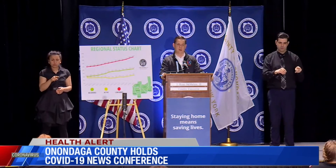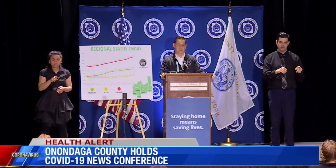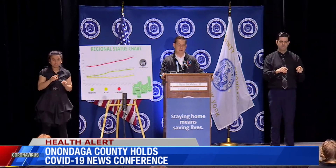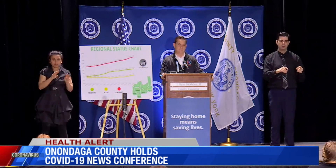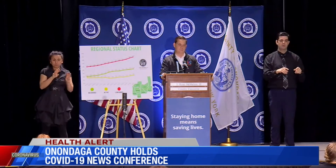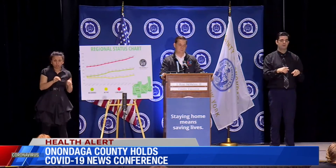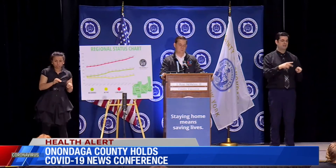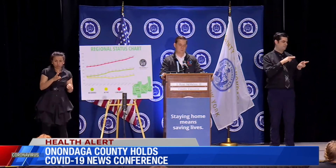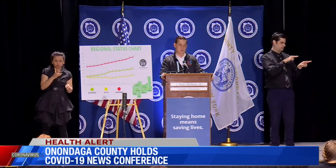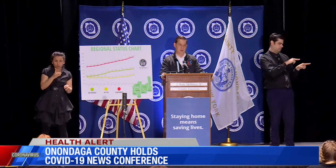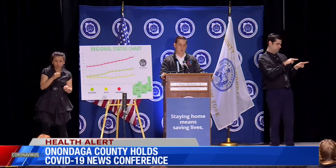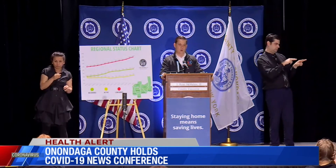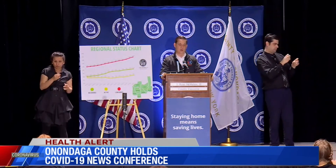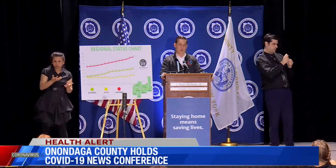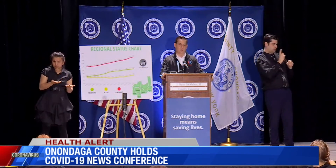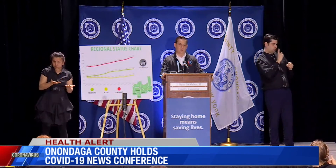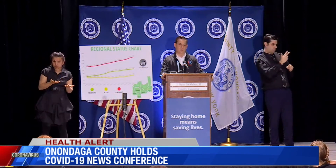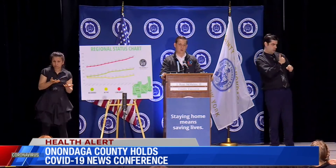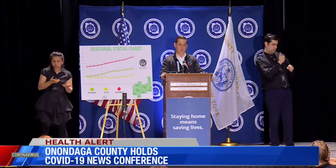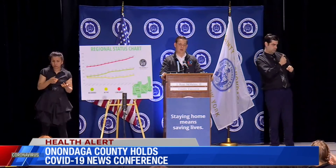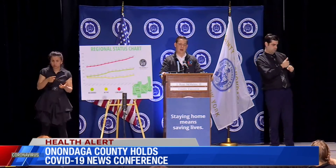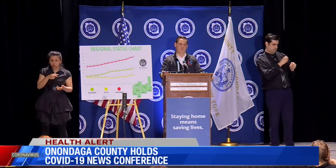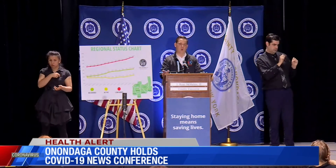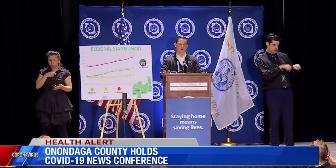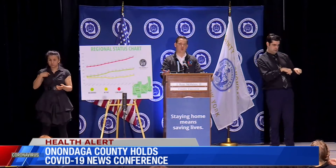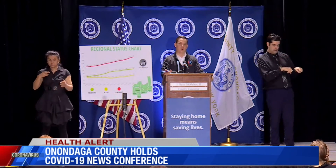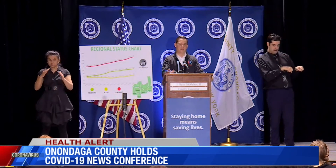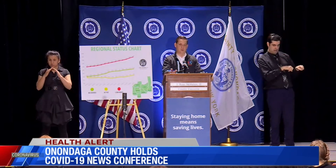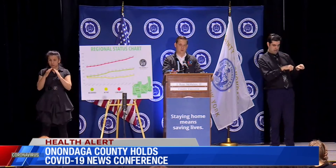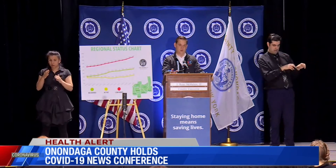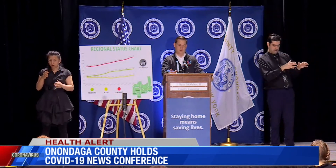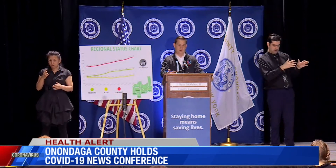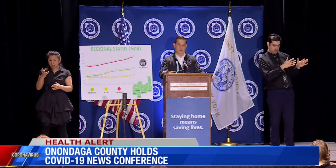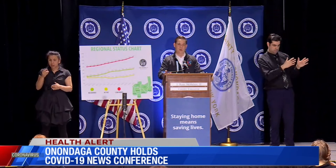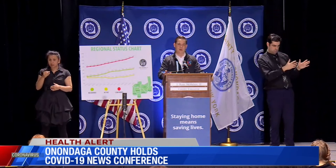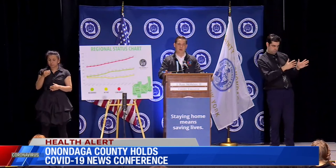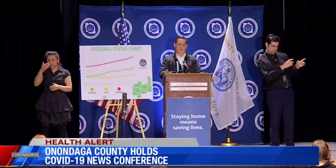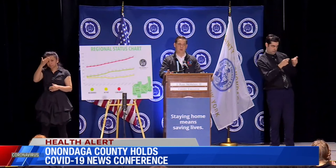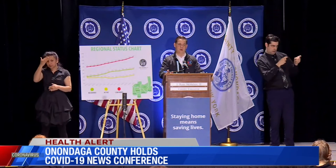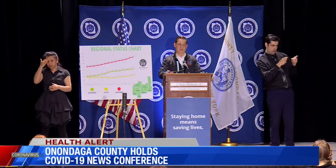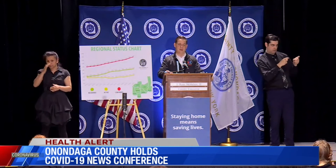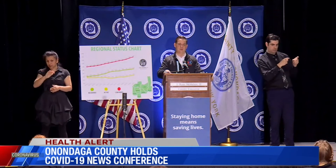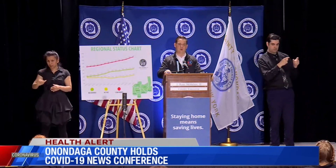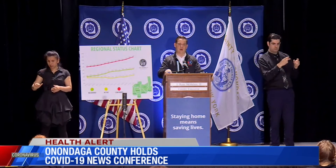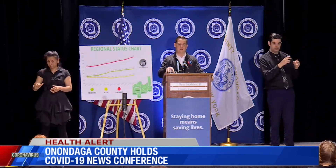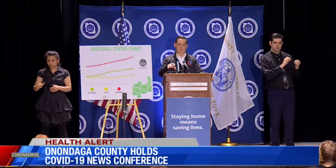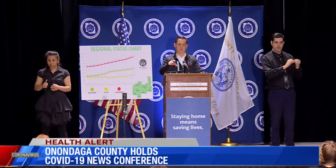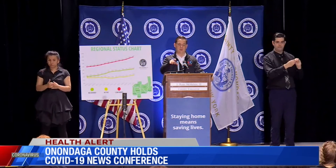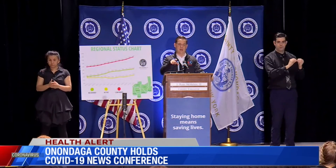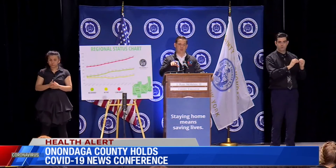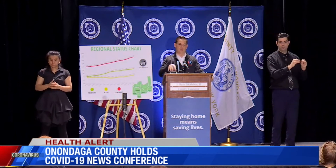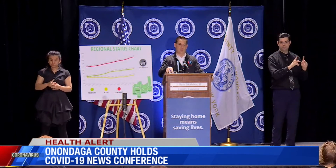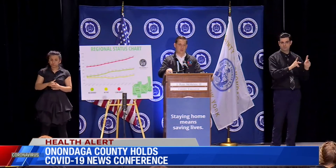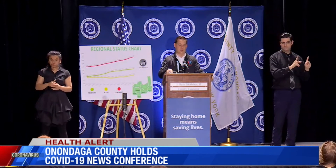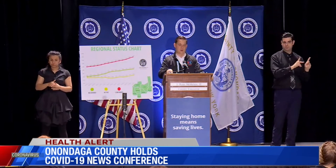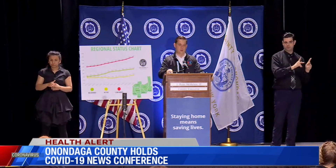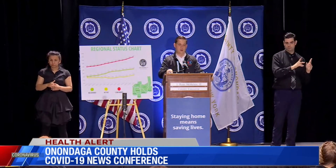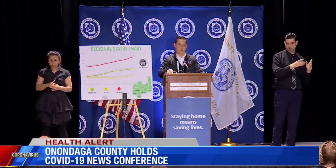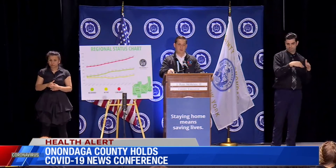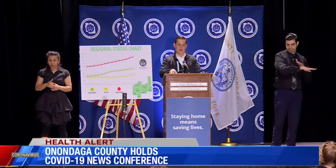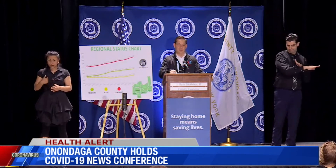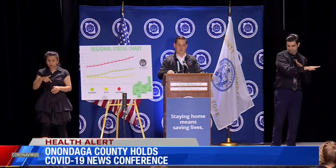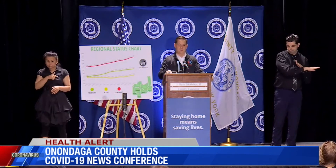that period of time, and we're going to have more tracers in that period of time. So that to Andrew's